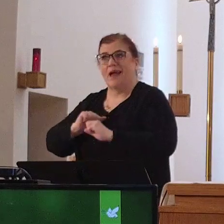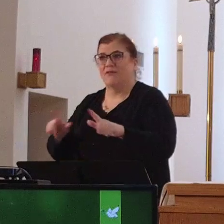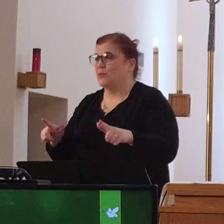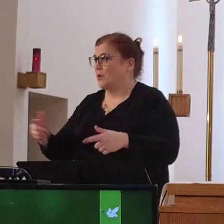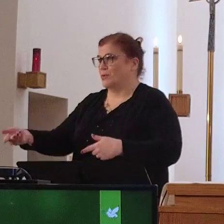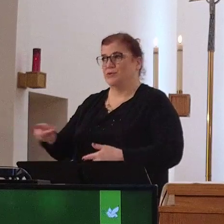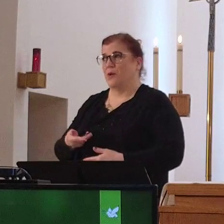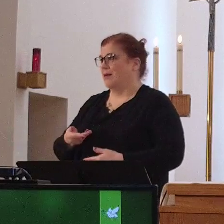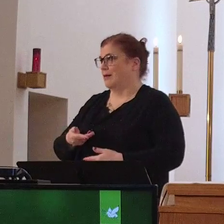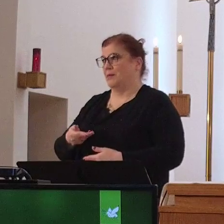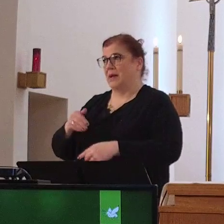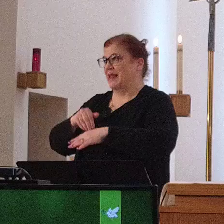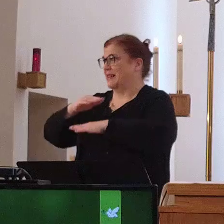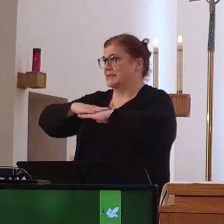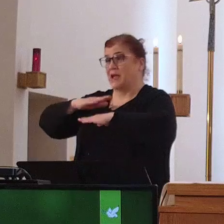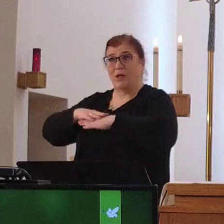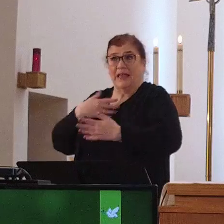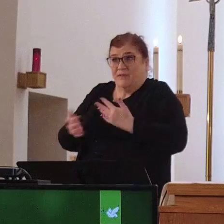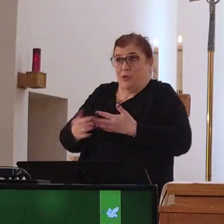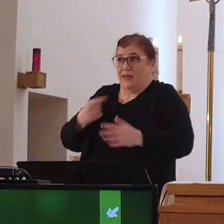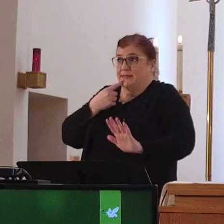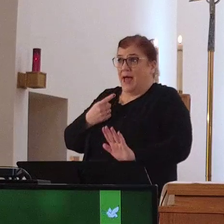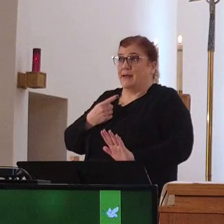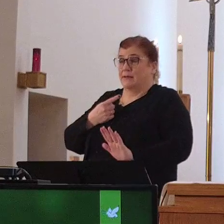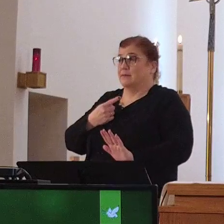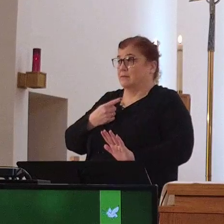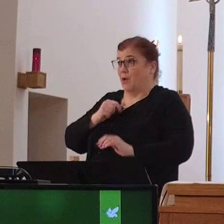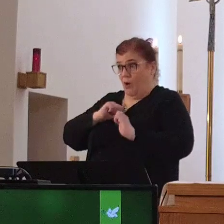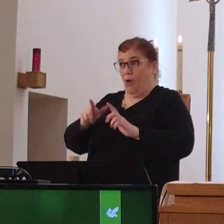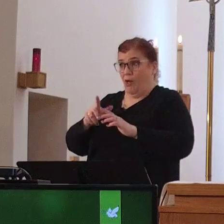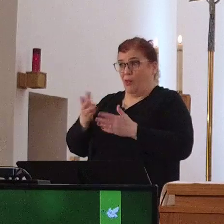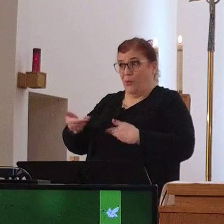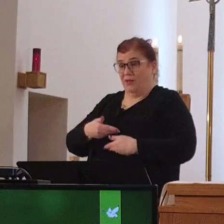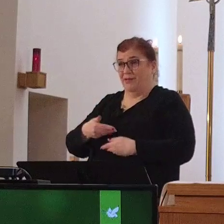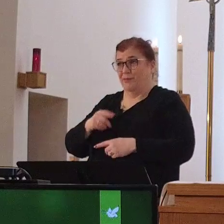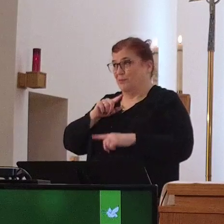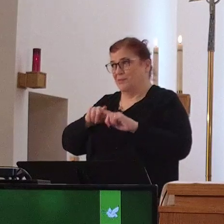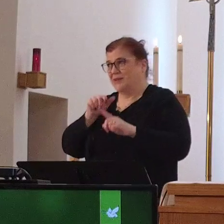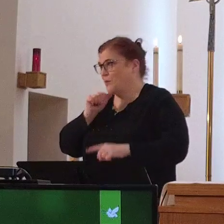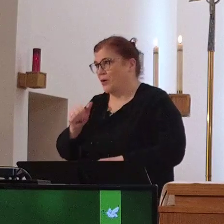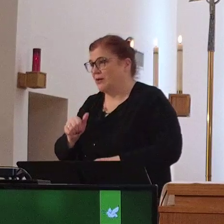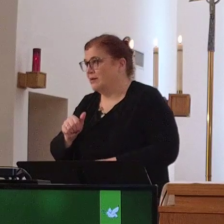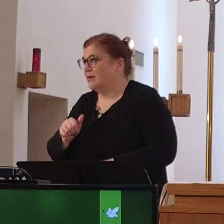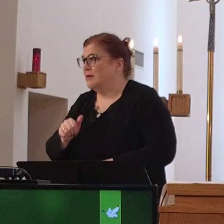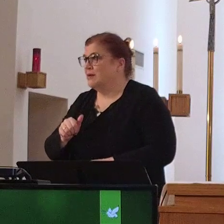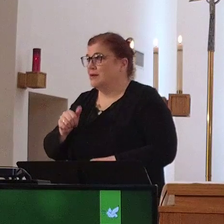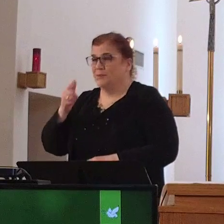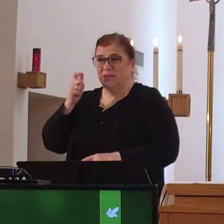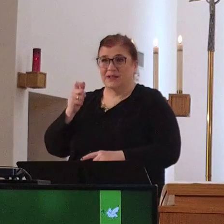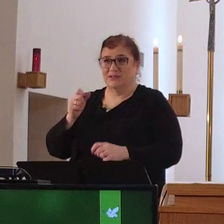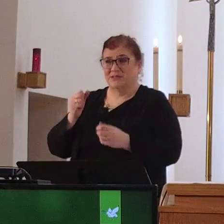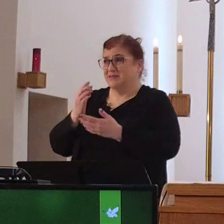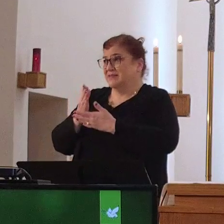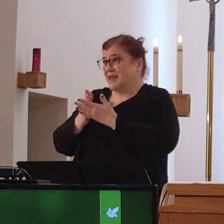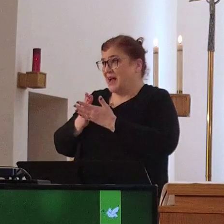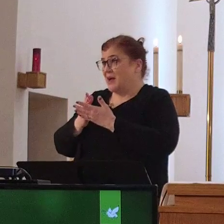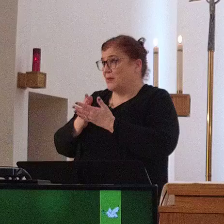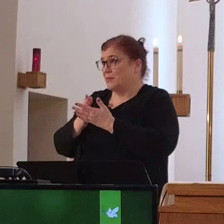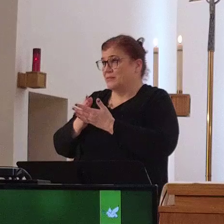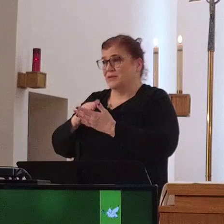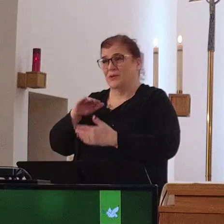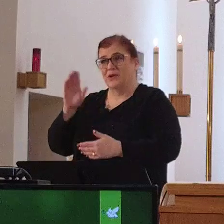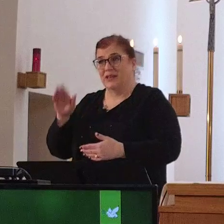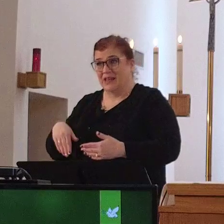was welcome at the table, even though they said all are welcome, because there were some who could